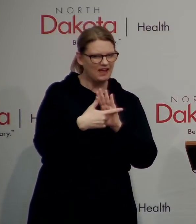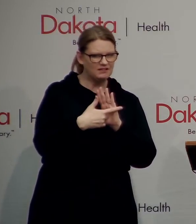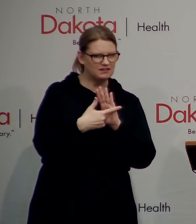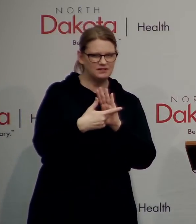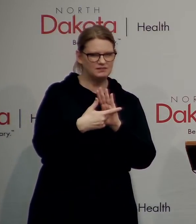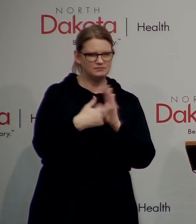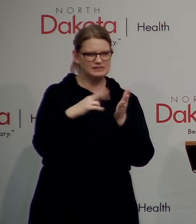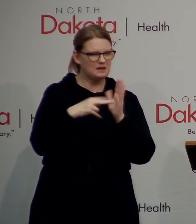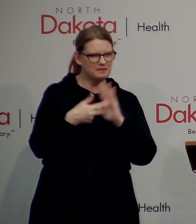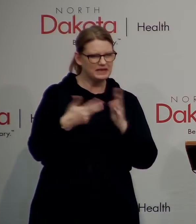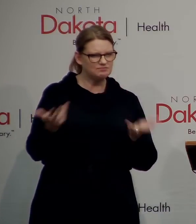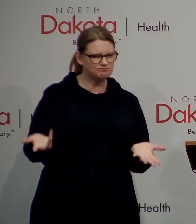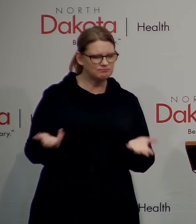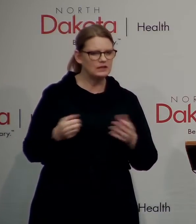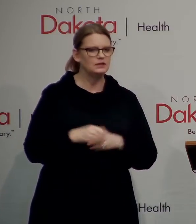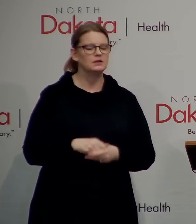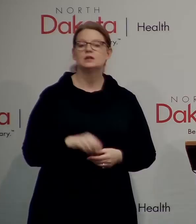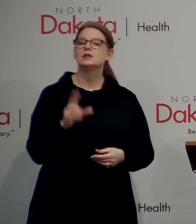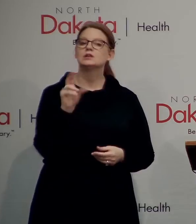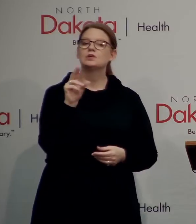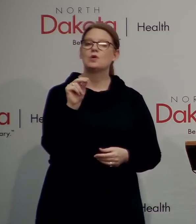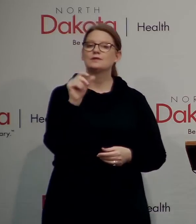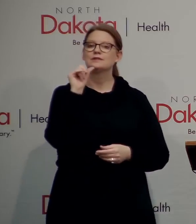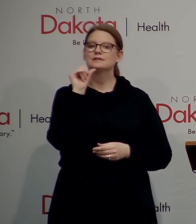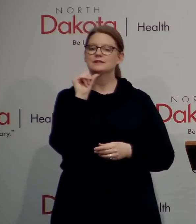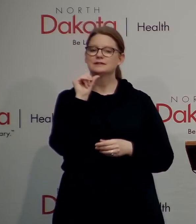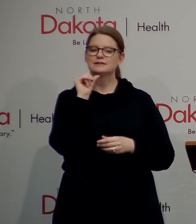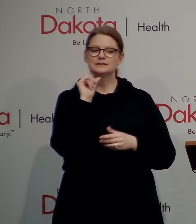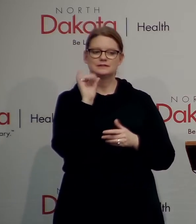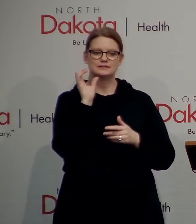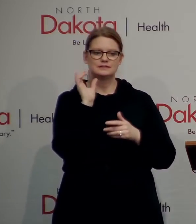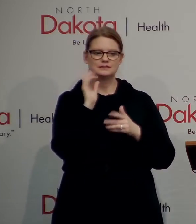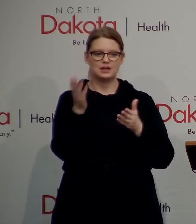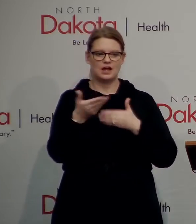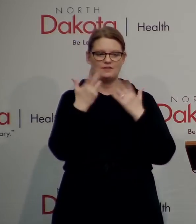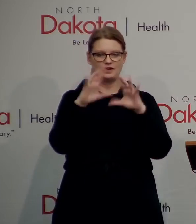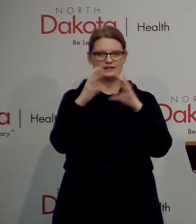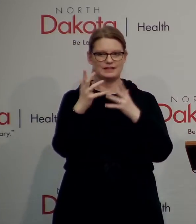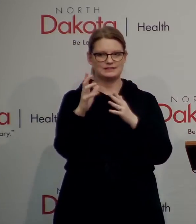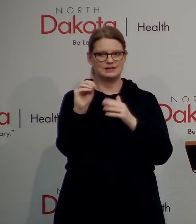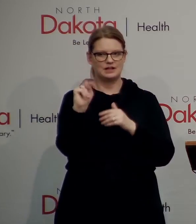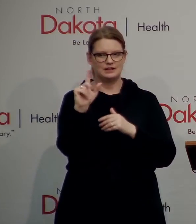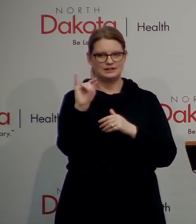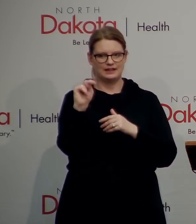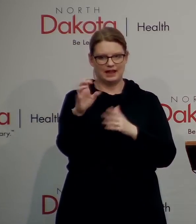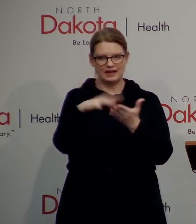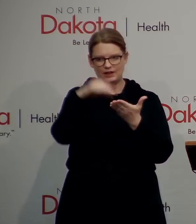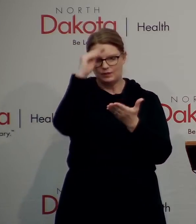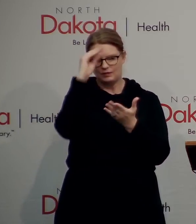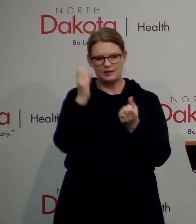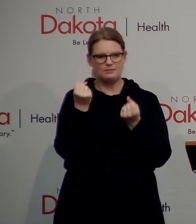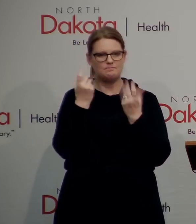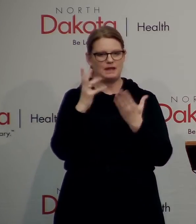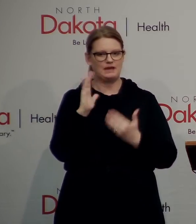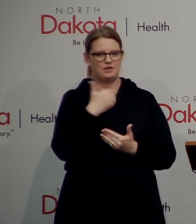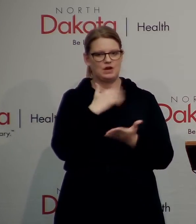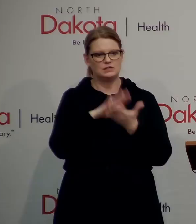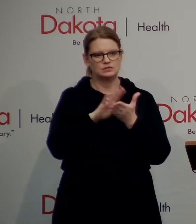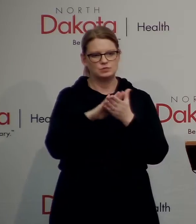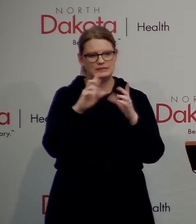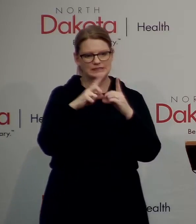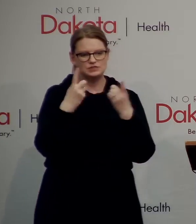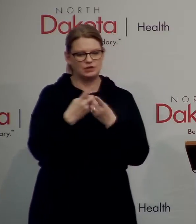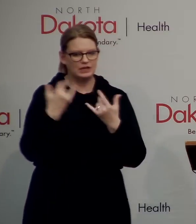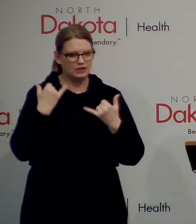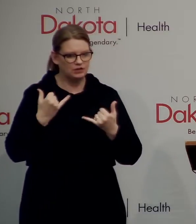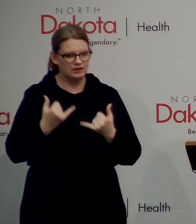a bit more? Absolutely. So no, it's not illegal to offer classes online and online learning. In fact, many of our school districts